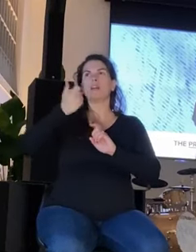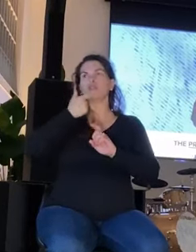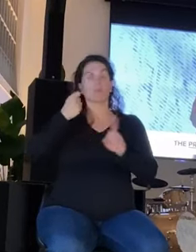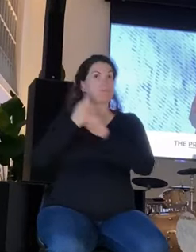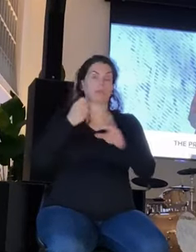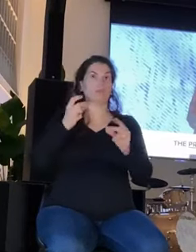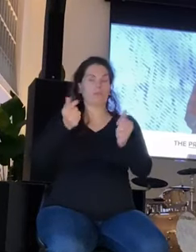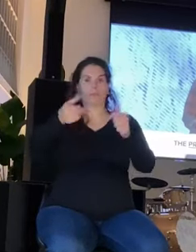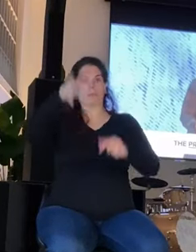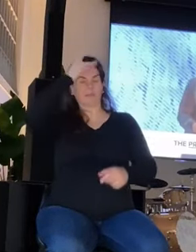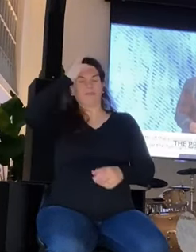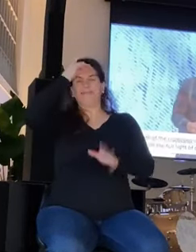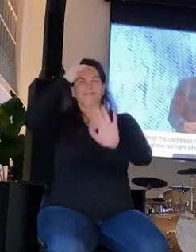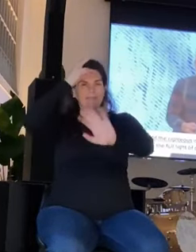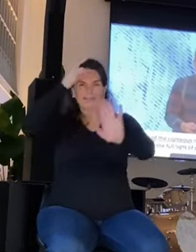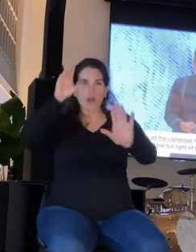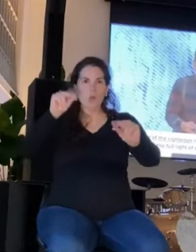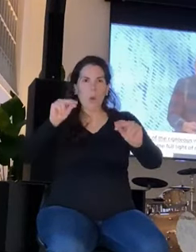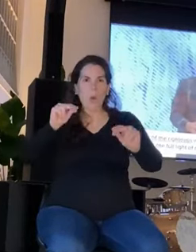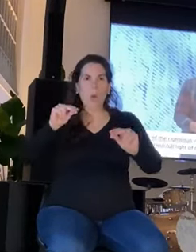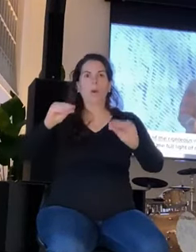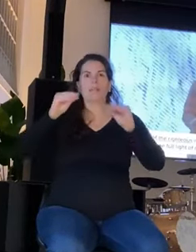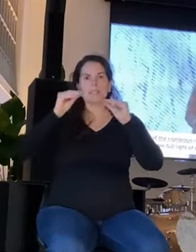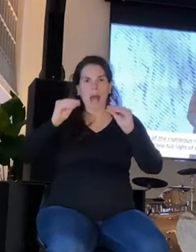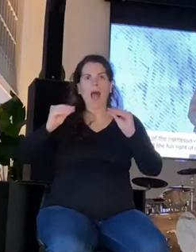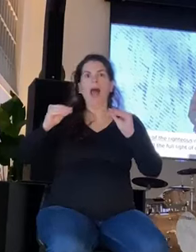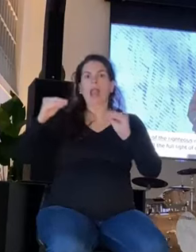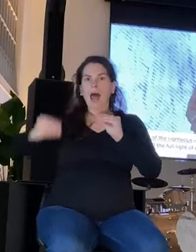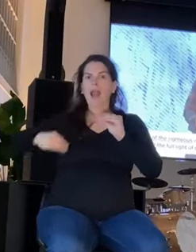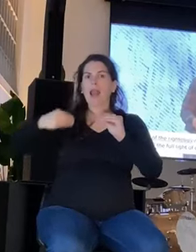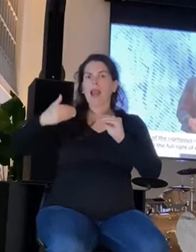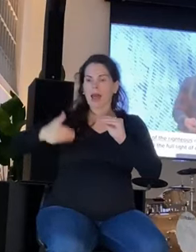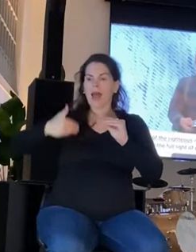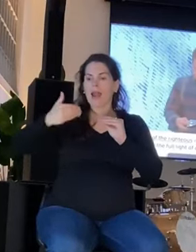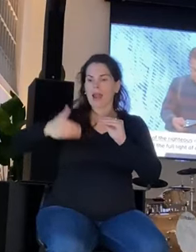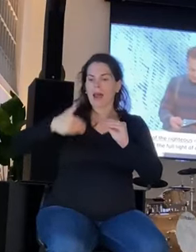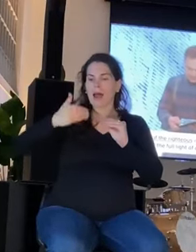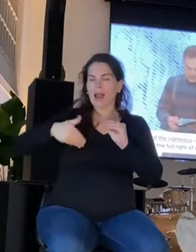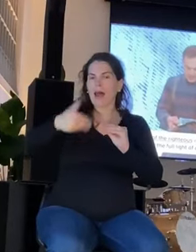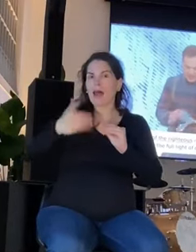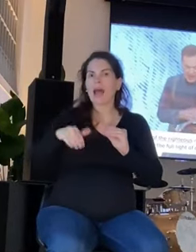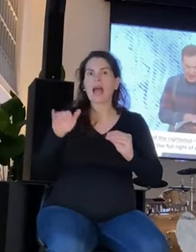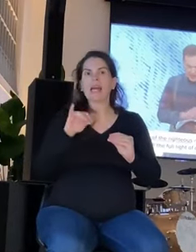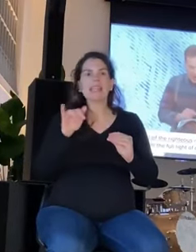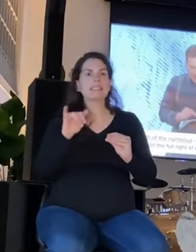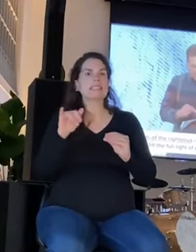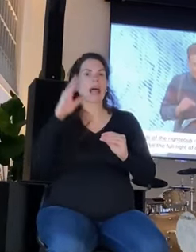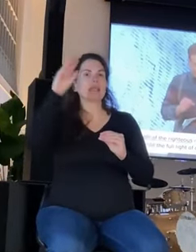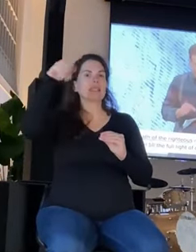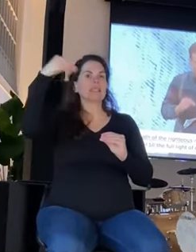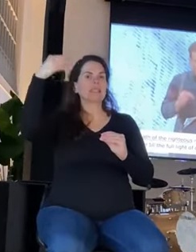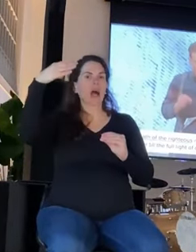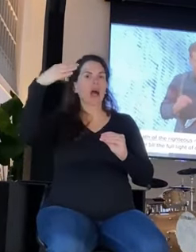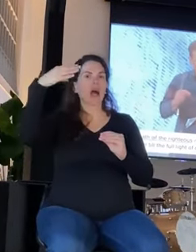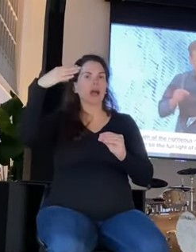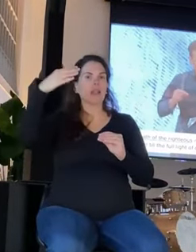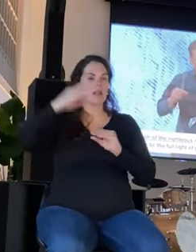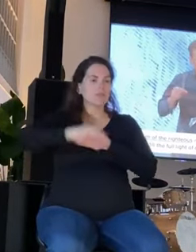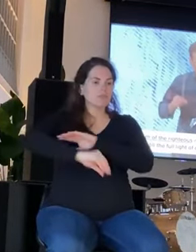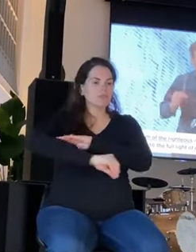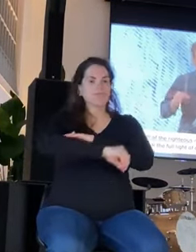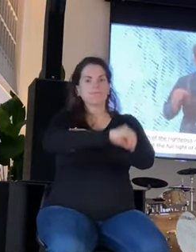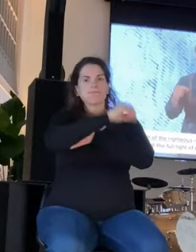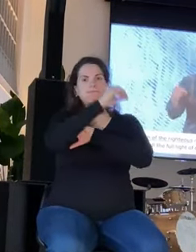It says, the path of the righteous is like the morning sun. It's shining brighter and brighter and